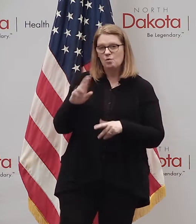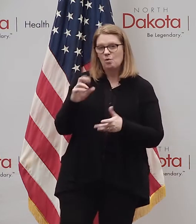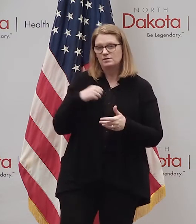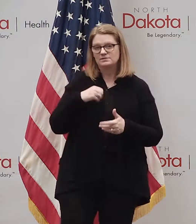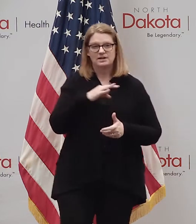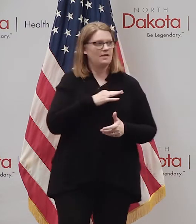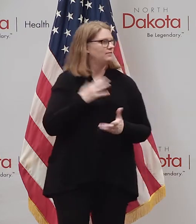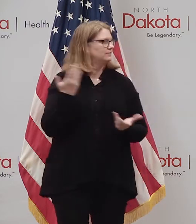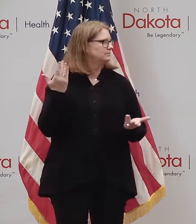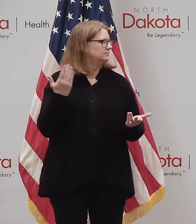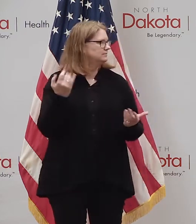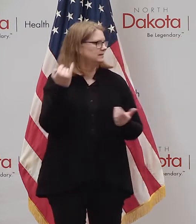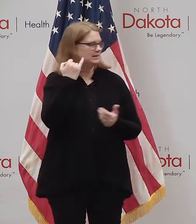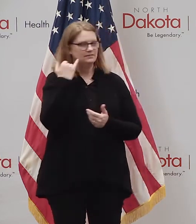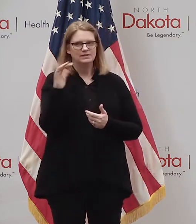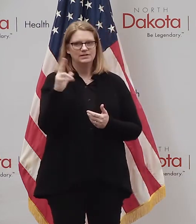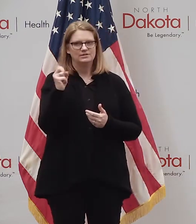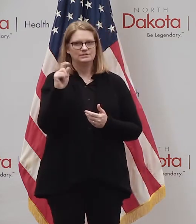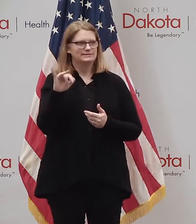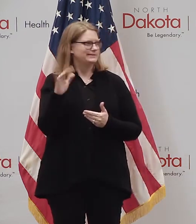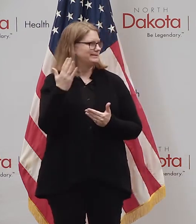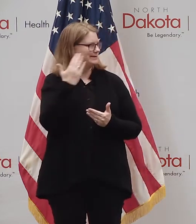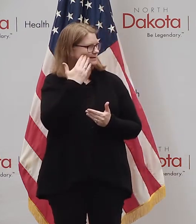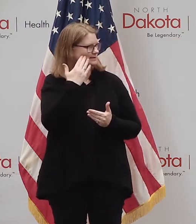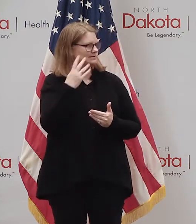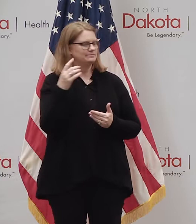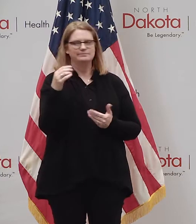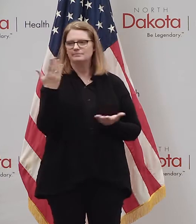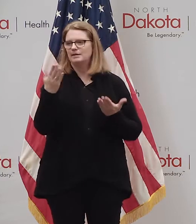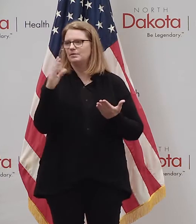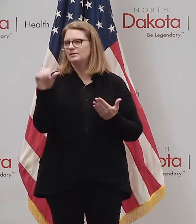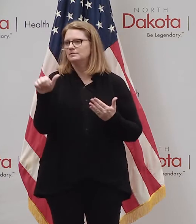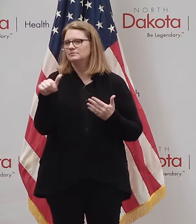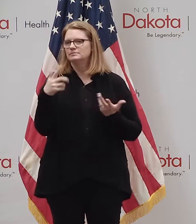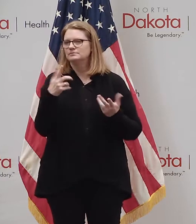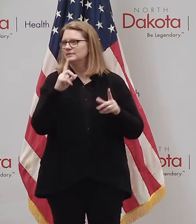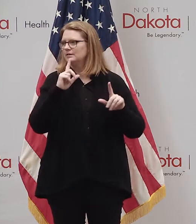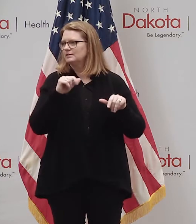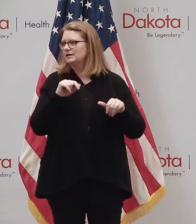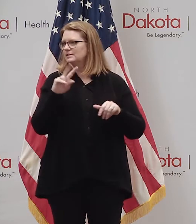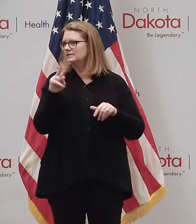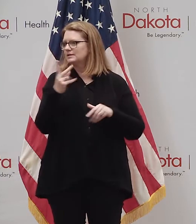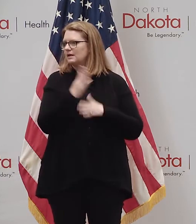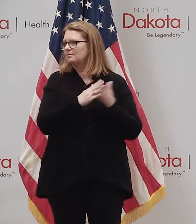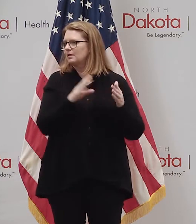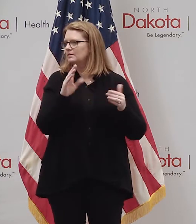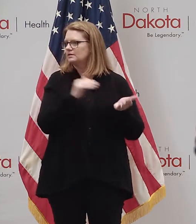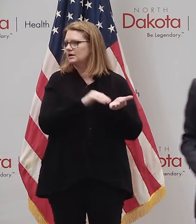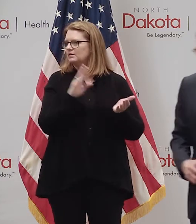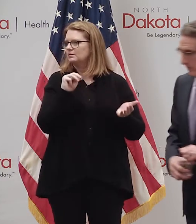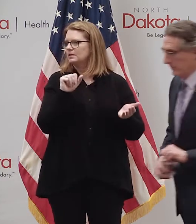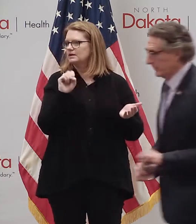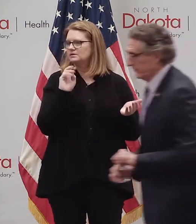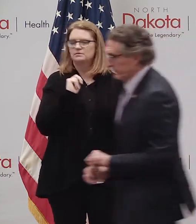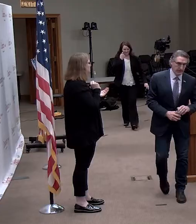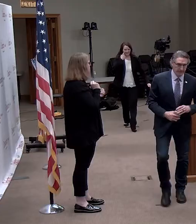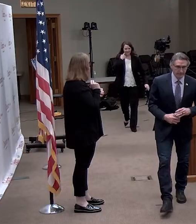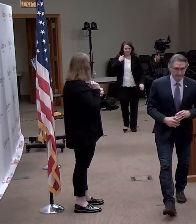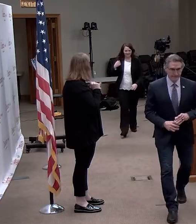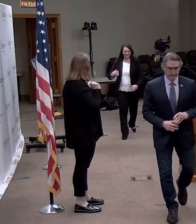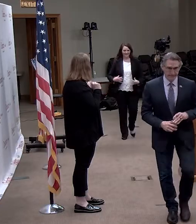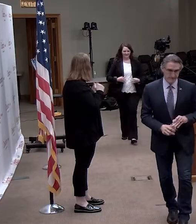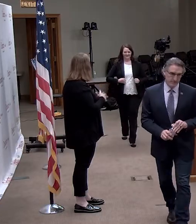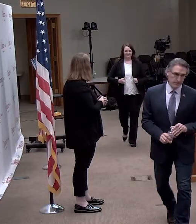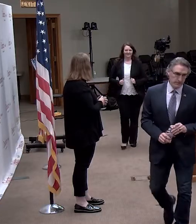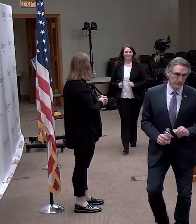perhaps if Christie doesn't, maybe somebody else can find them. But maybe Christie wants to answer the second part of the question. Dr. Massen.